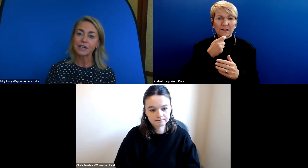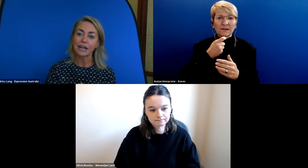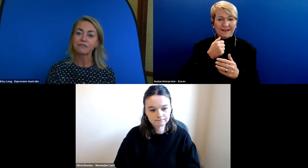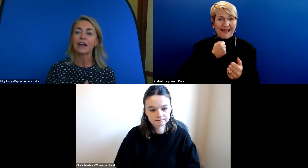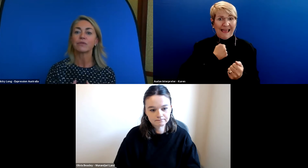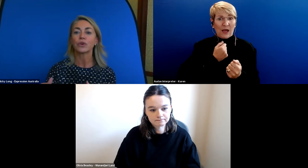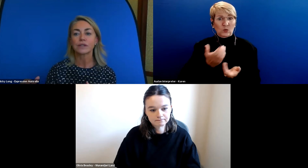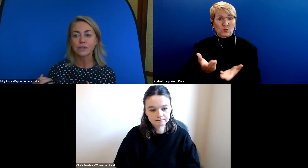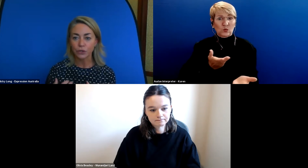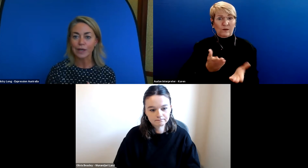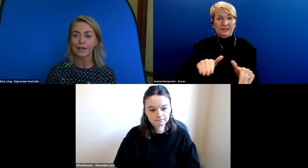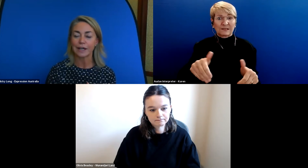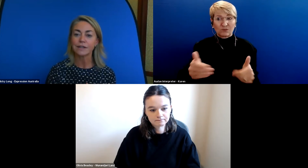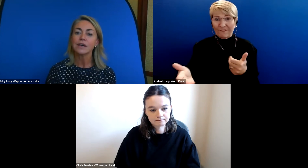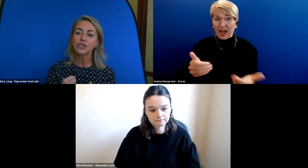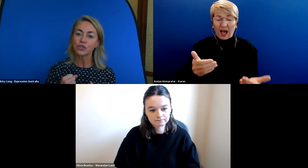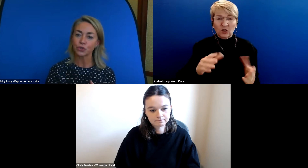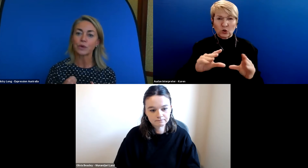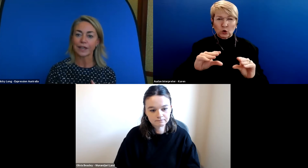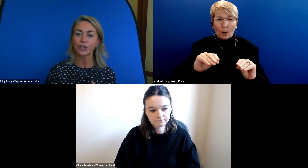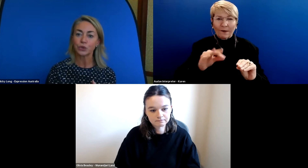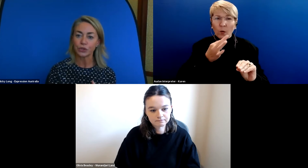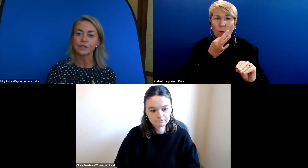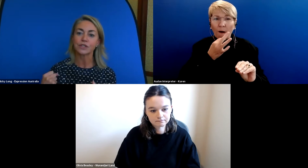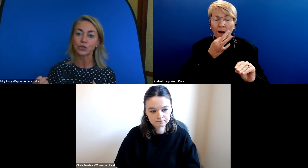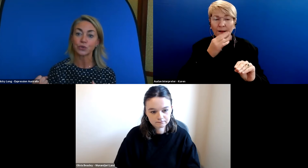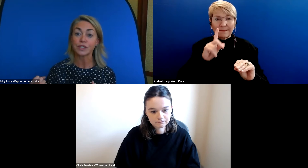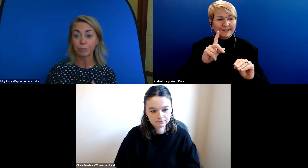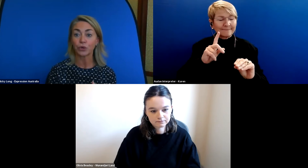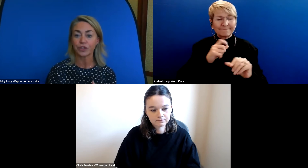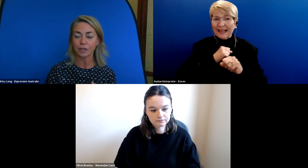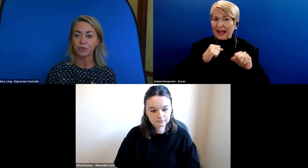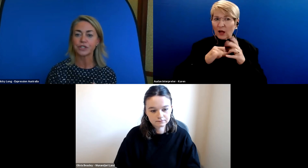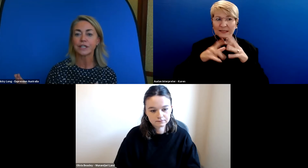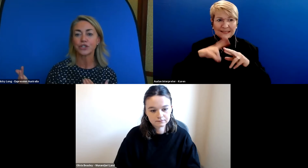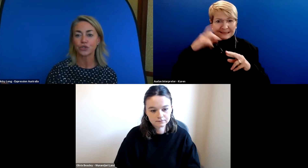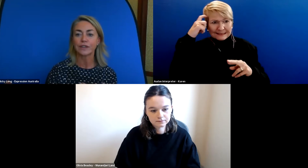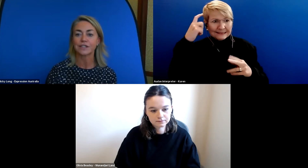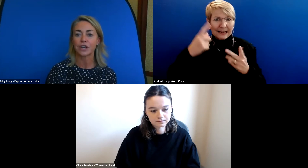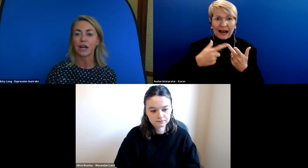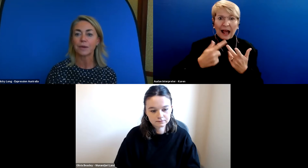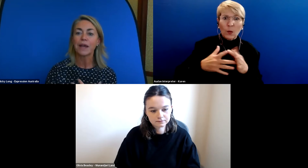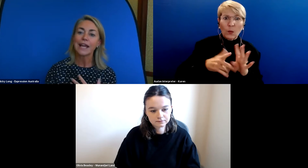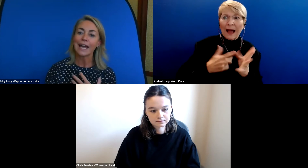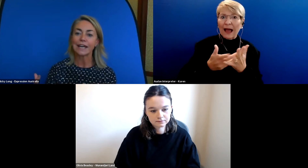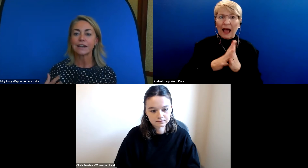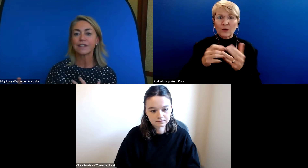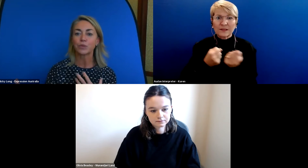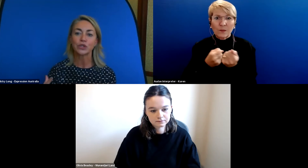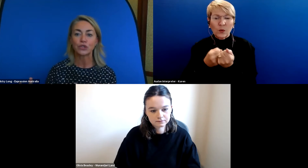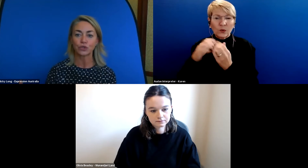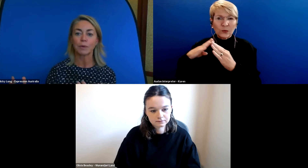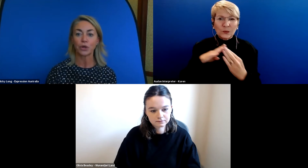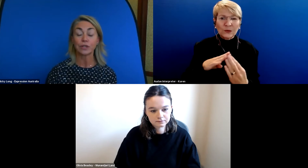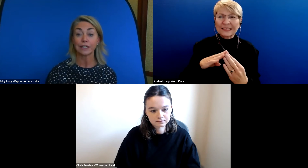our staff have worked so hard to do what they could to support the community during that time, and anything